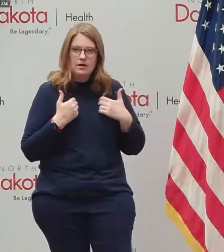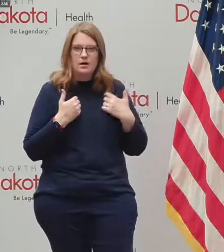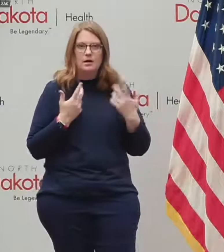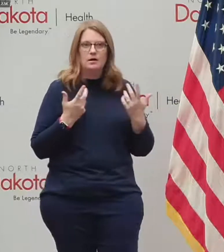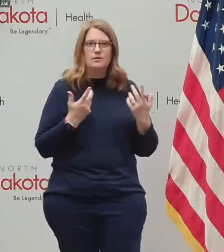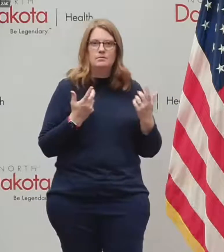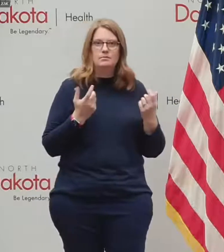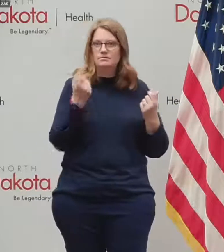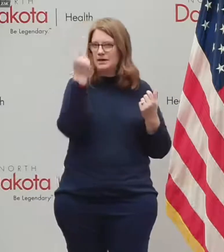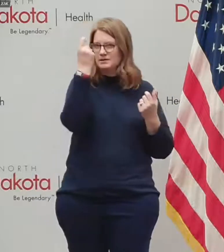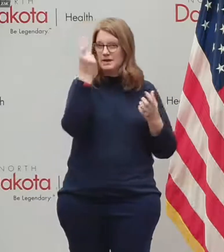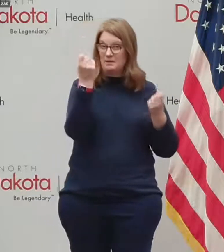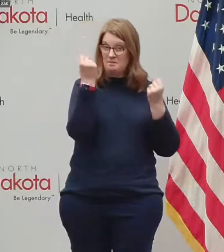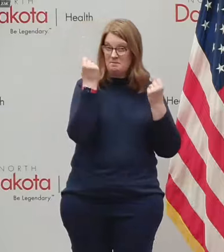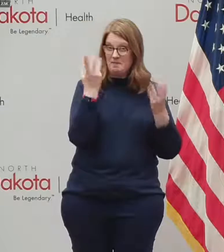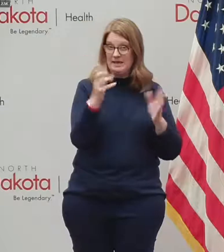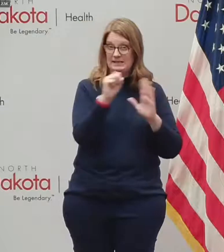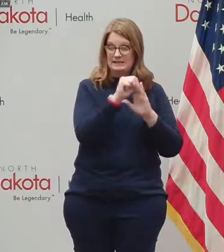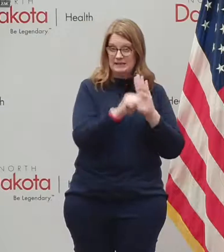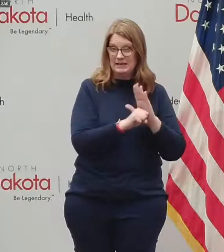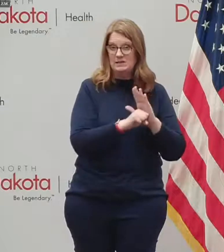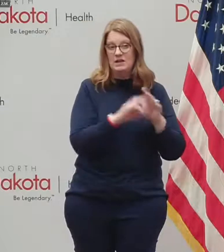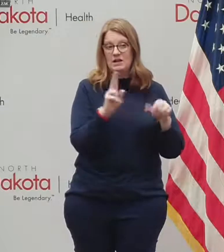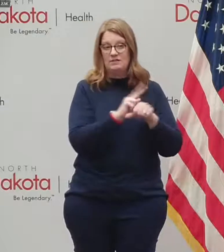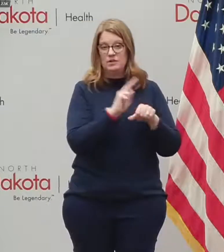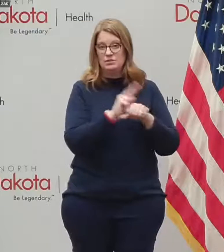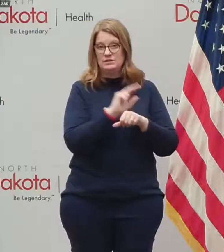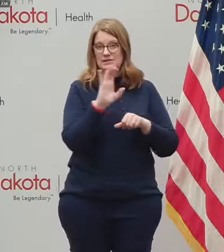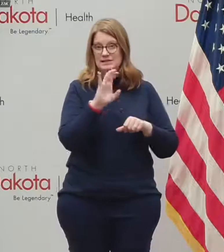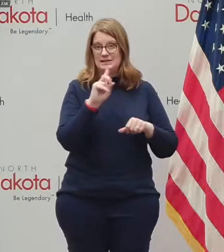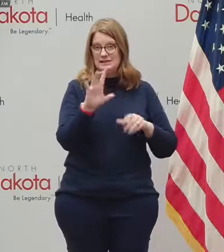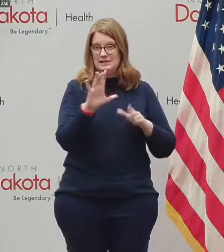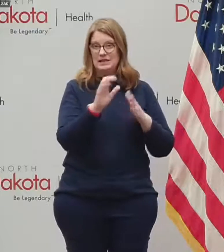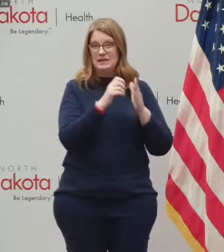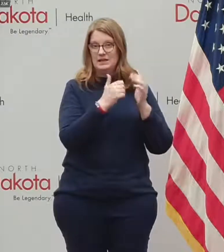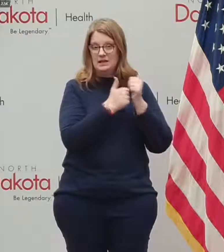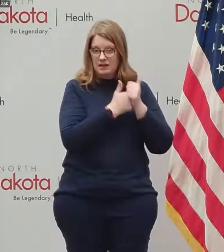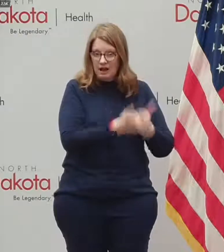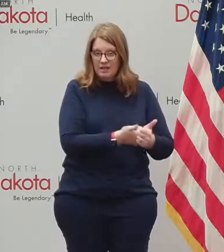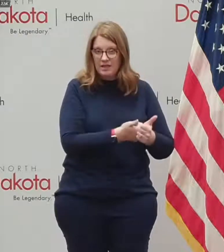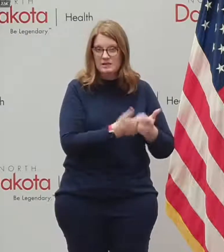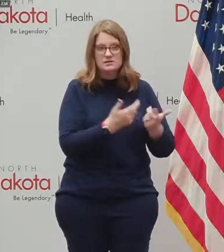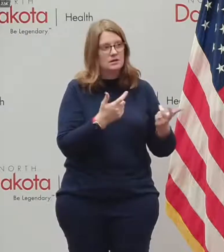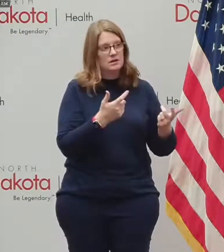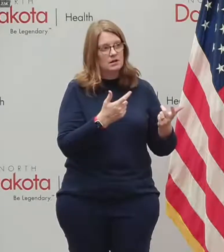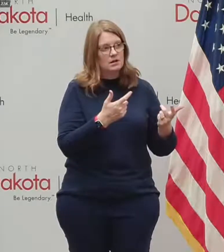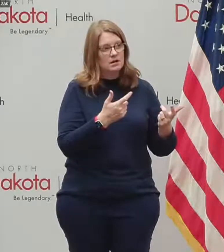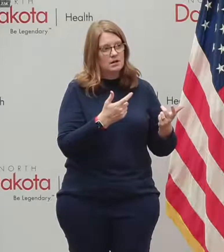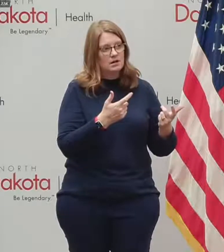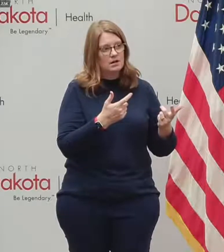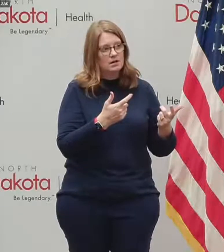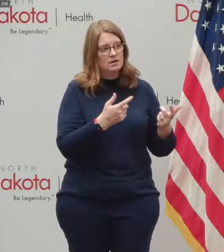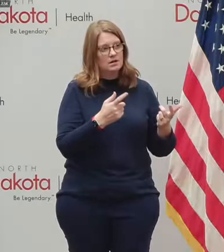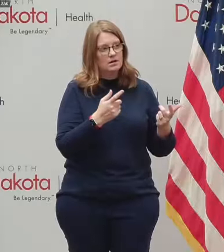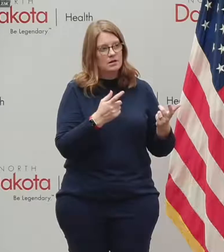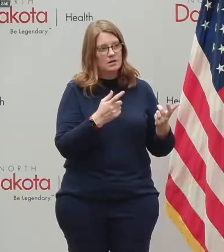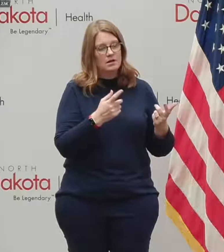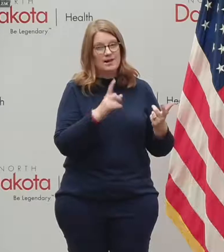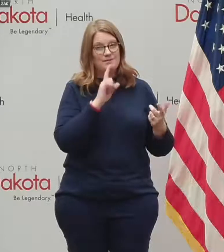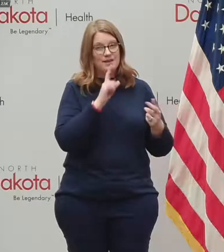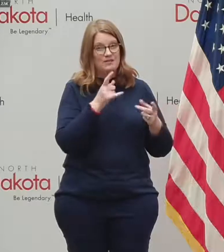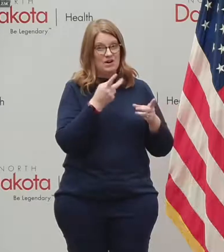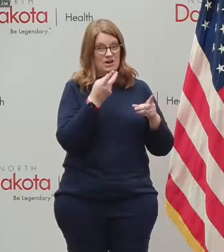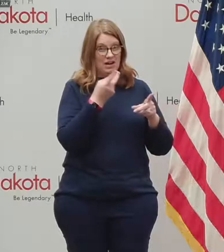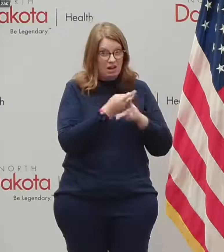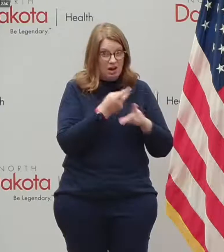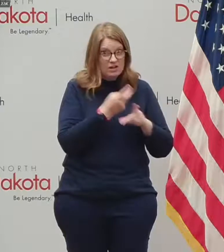many states have already used this CDC guidance in order to best use workforce. So out of an abundance of caution early